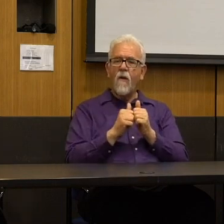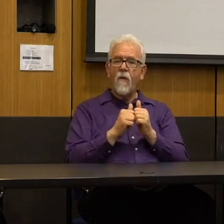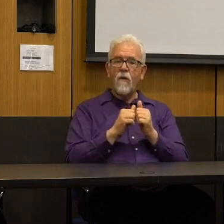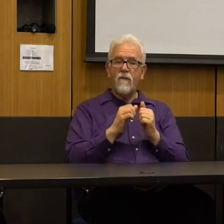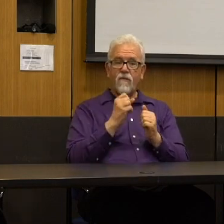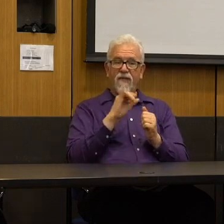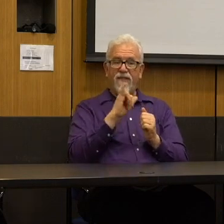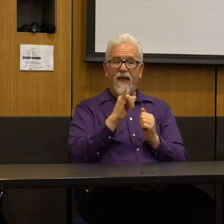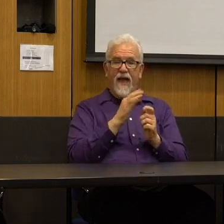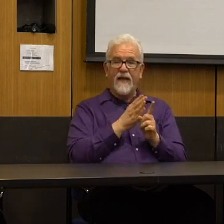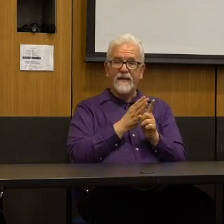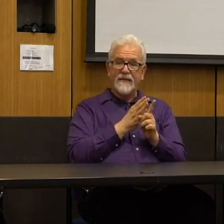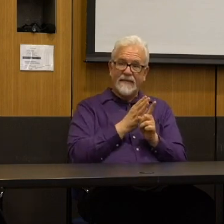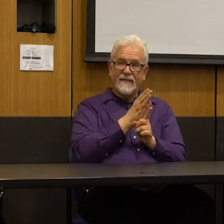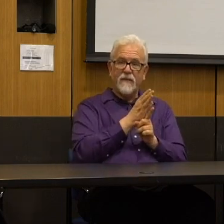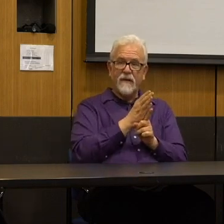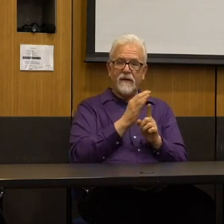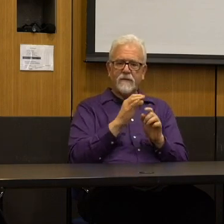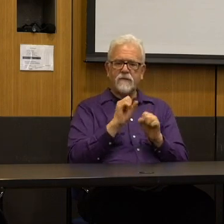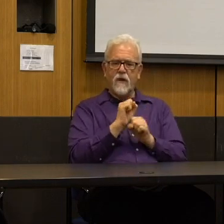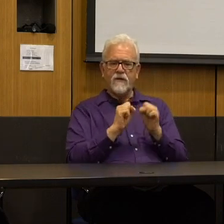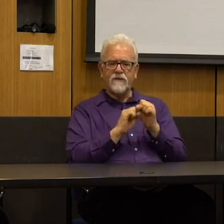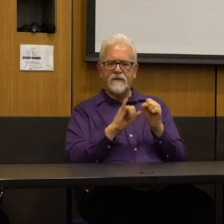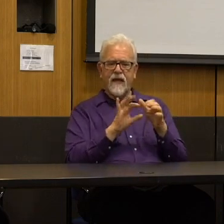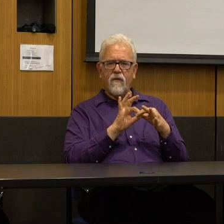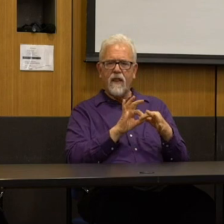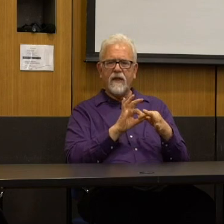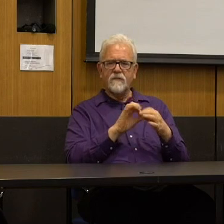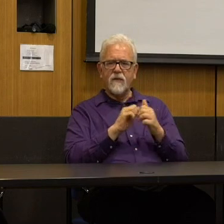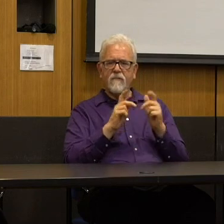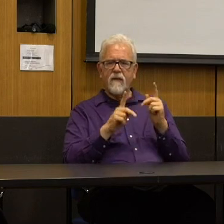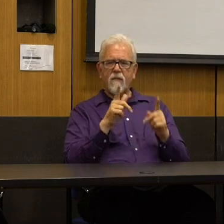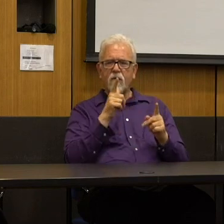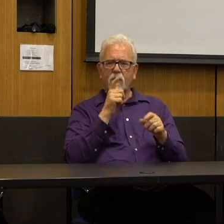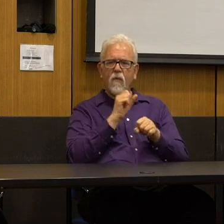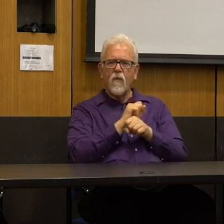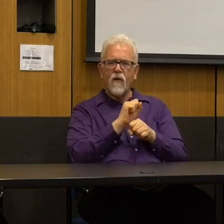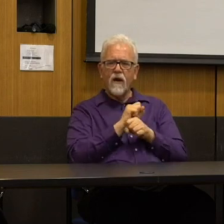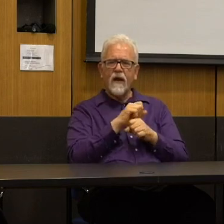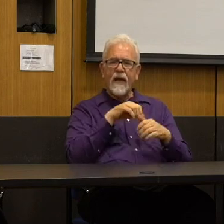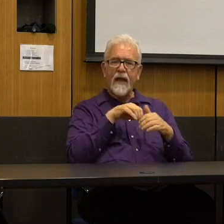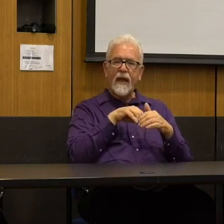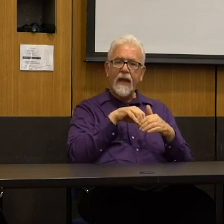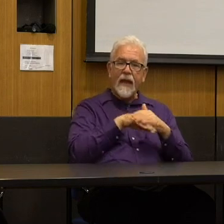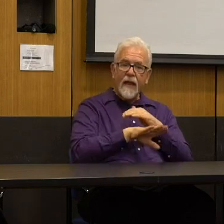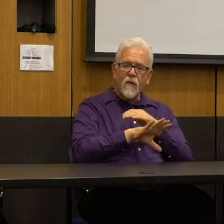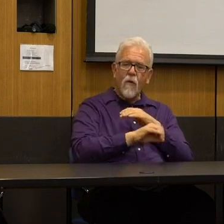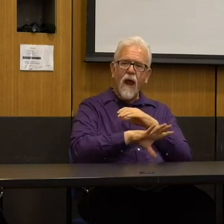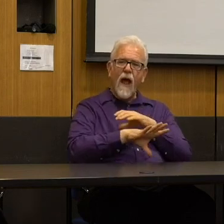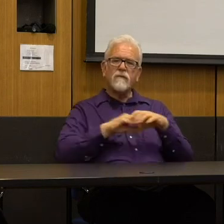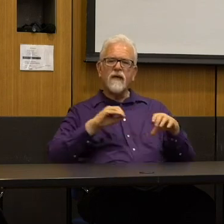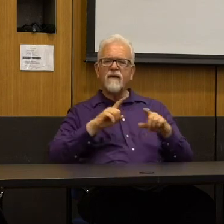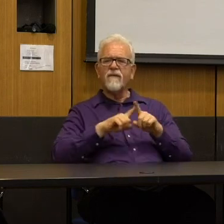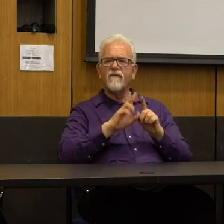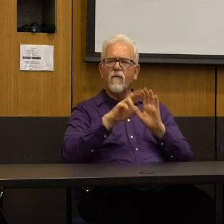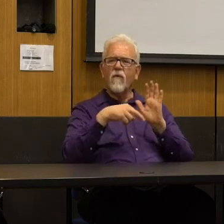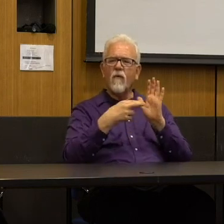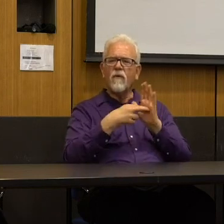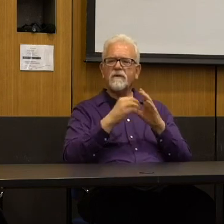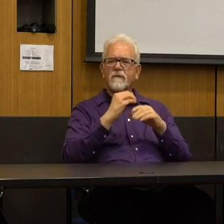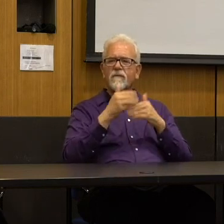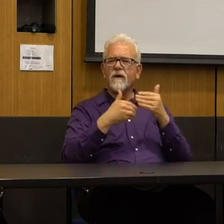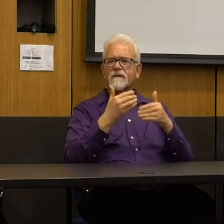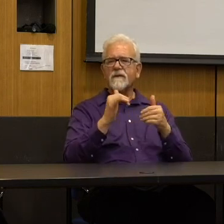discipline structures that relationship with people who are considered in or outside of different roles in the process